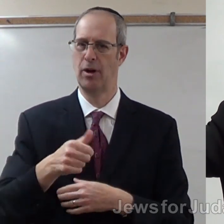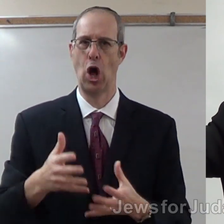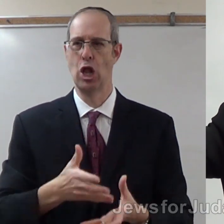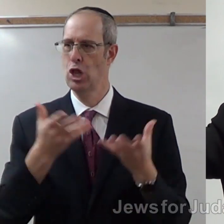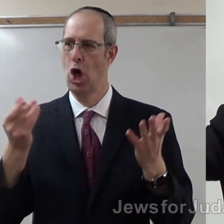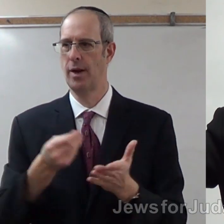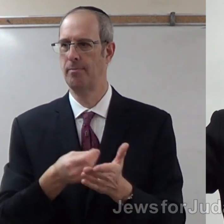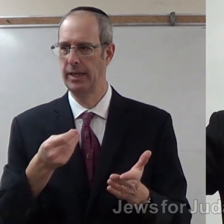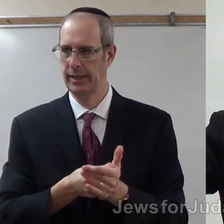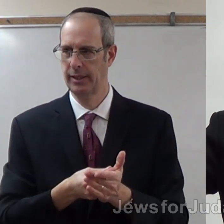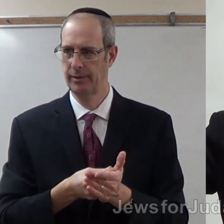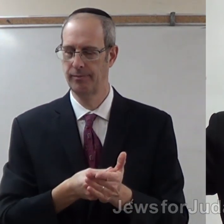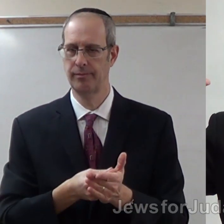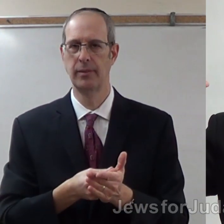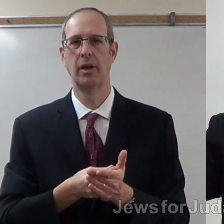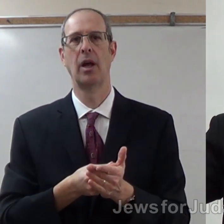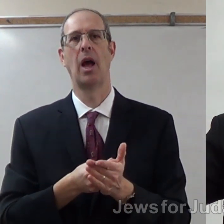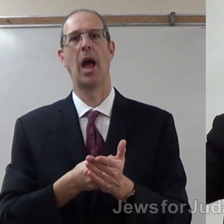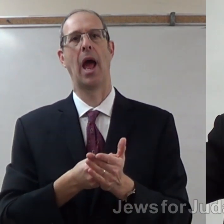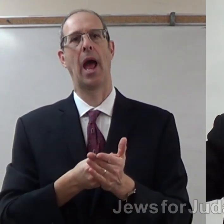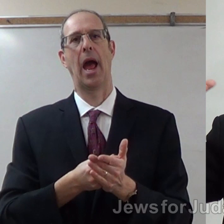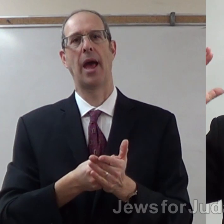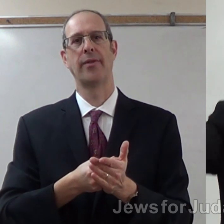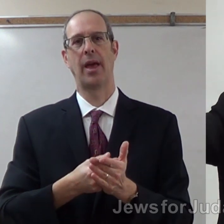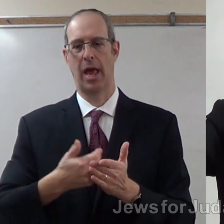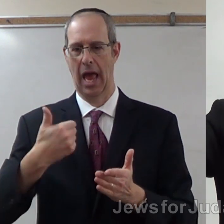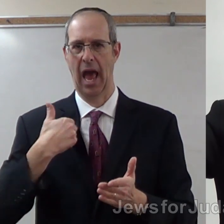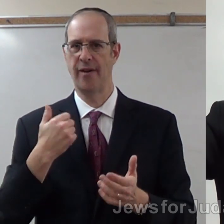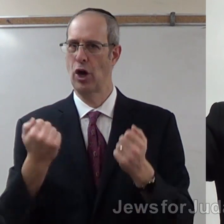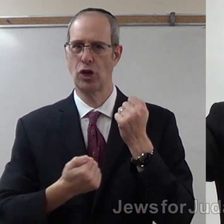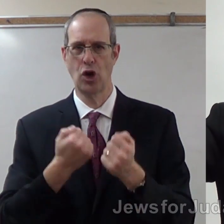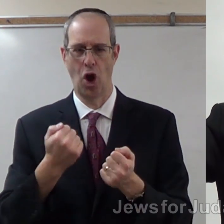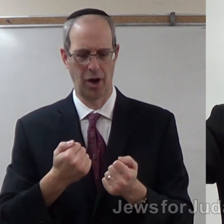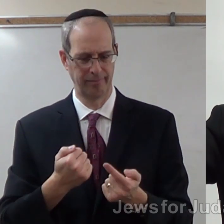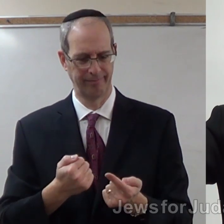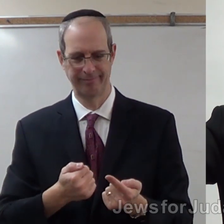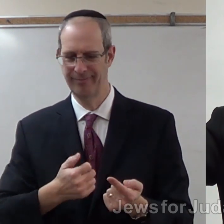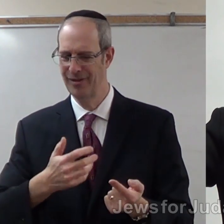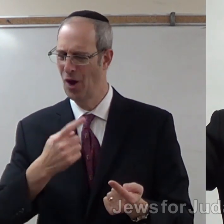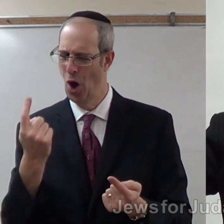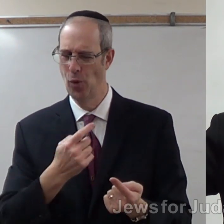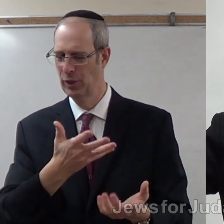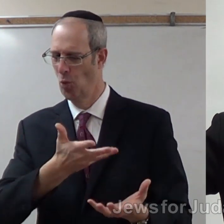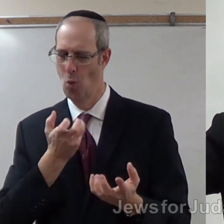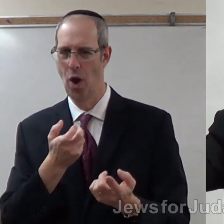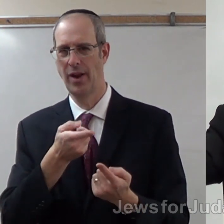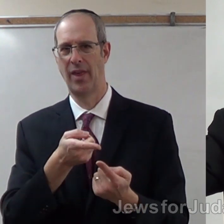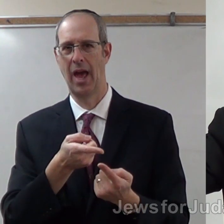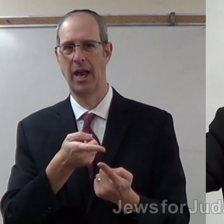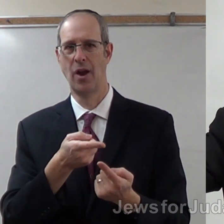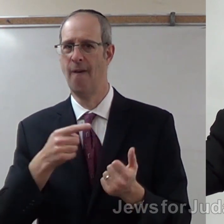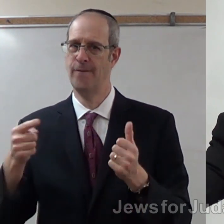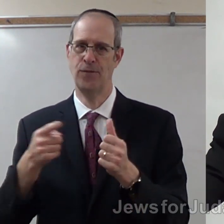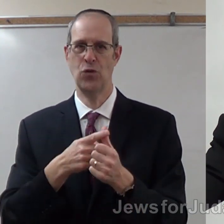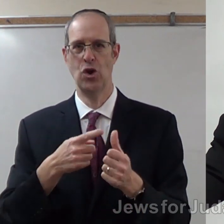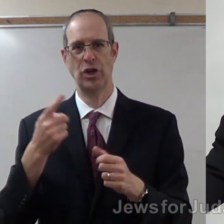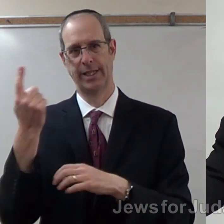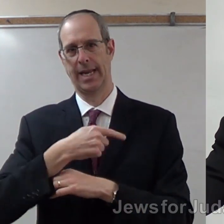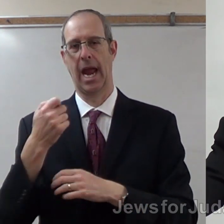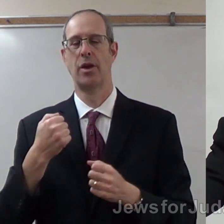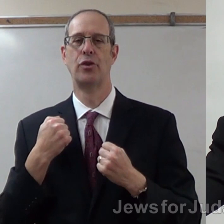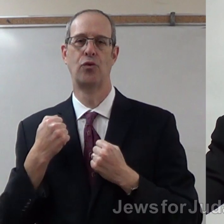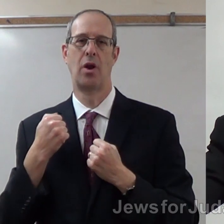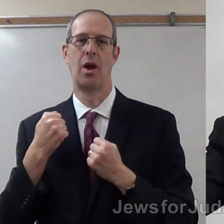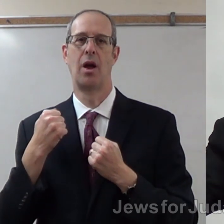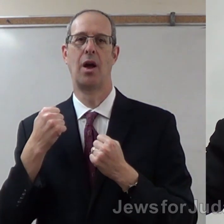money and they get a car that they always wanted to have. And on the first day they're driving their